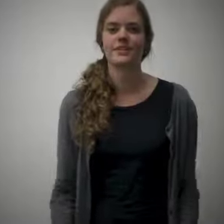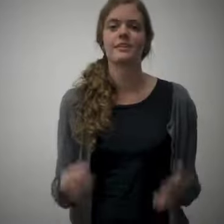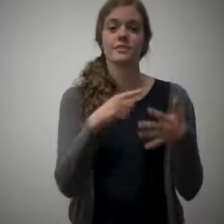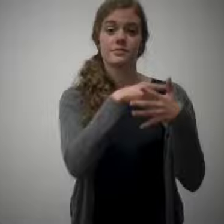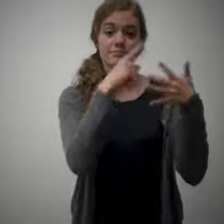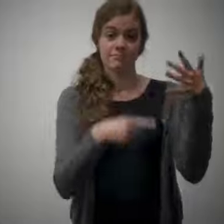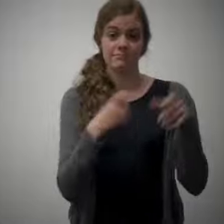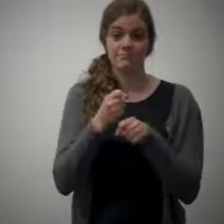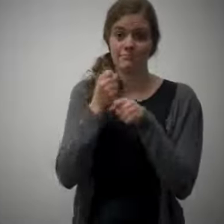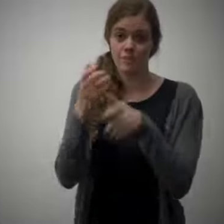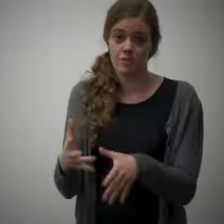Cause: